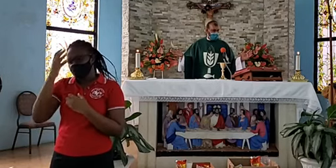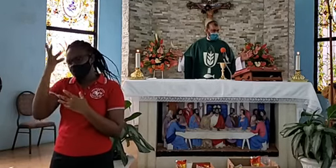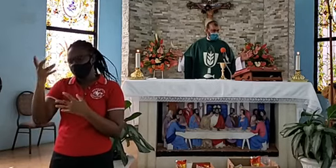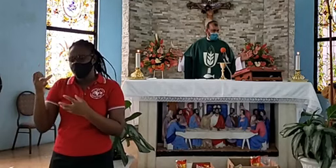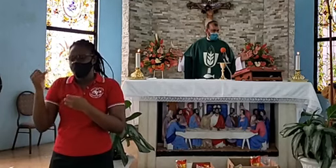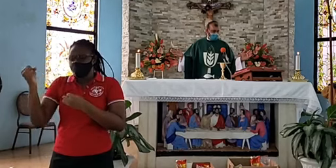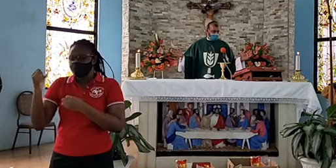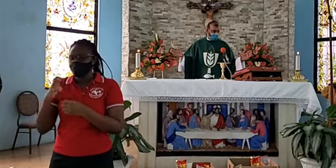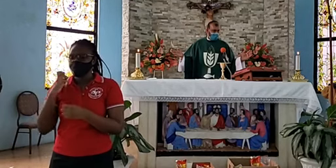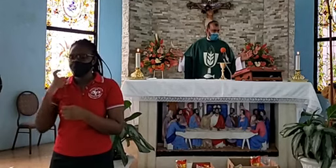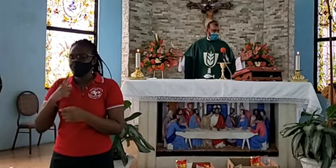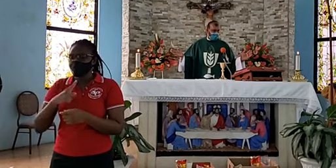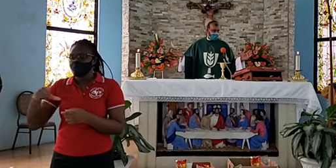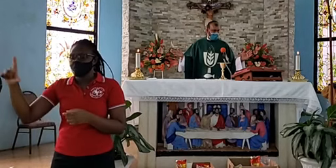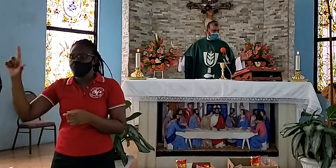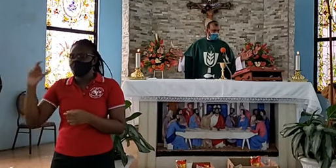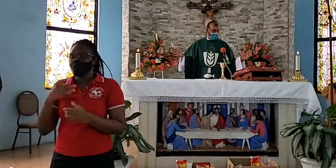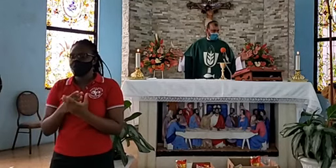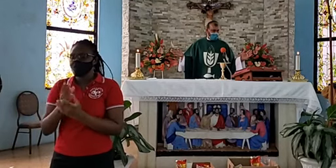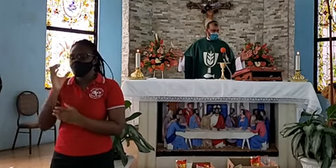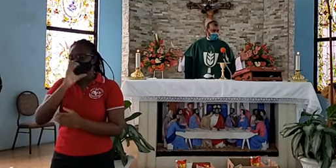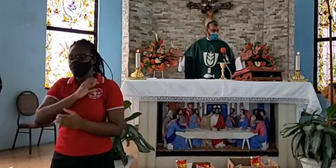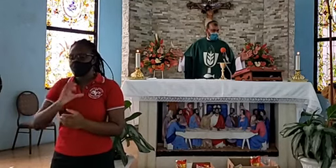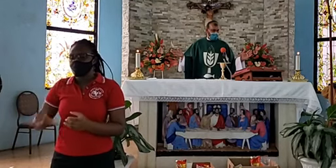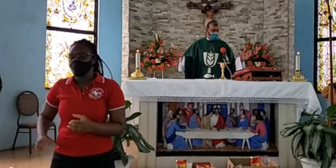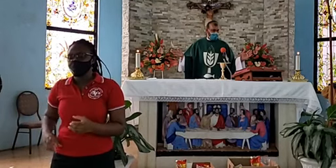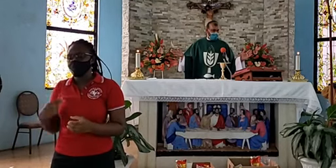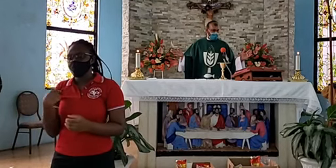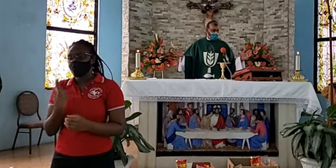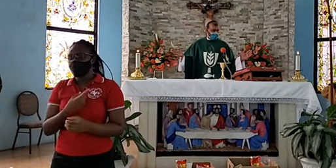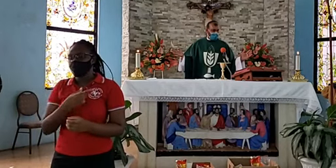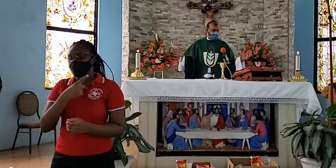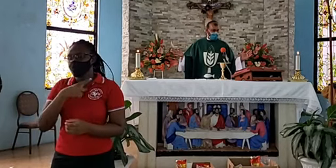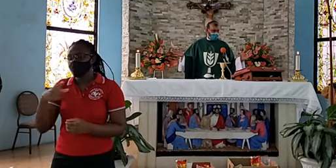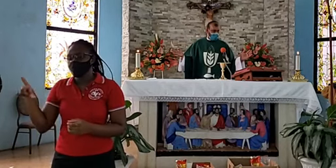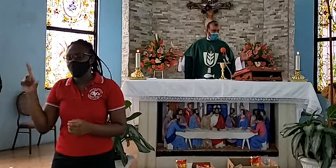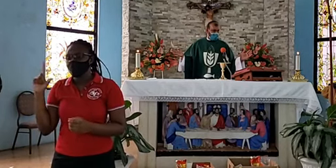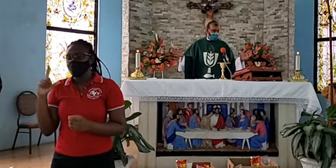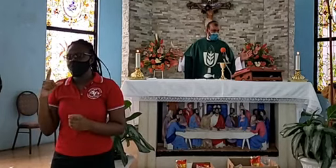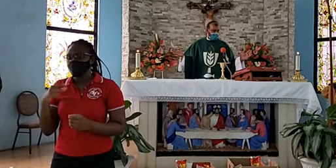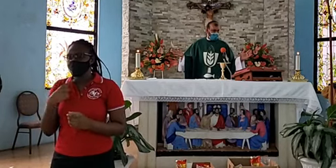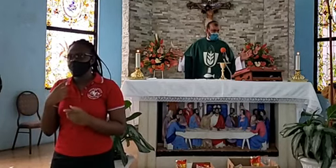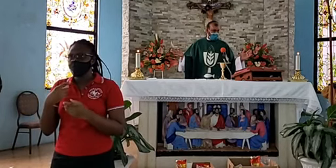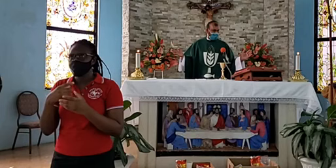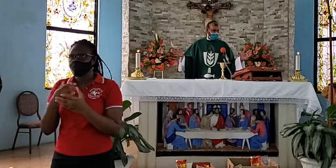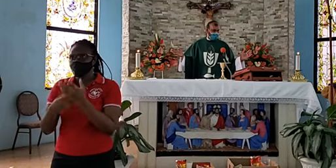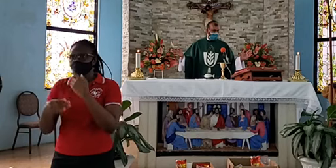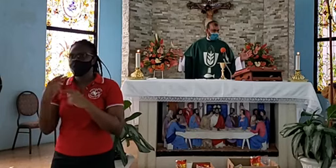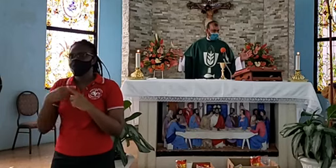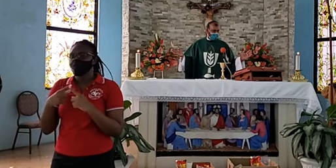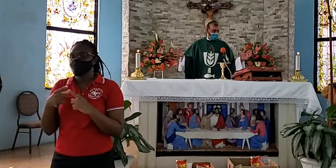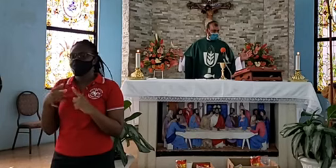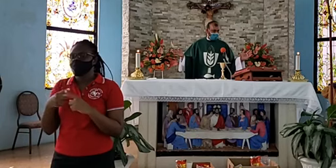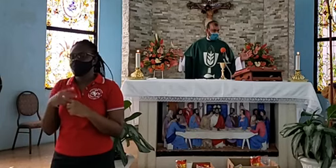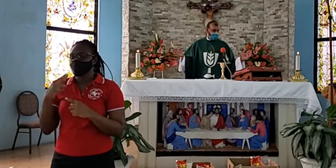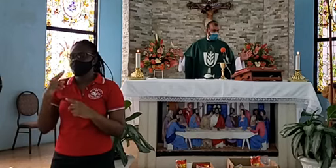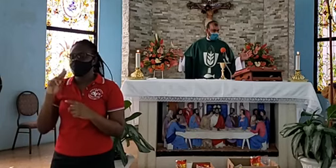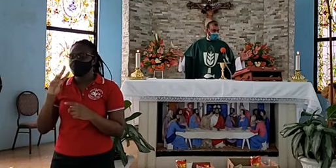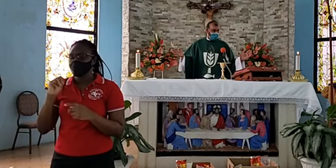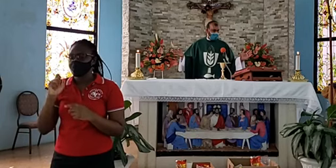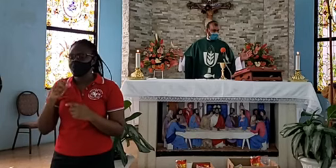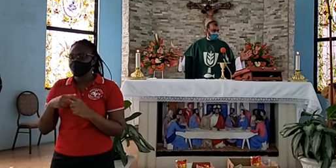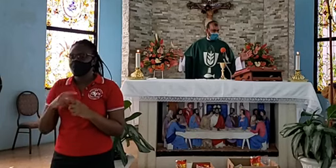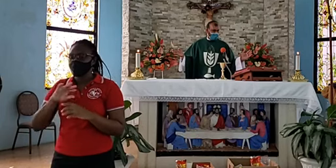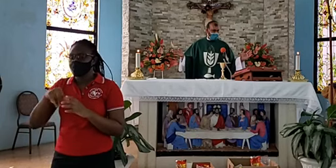through Christ our Lord. For by the Spirit, he brought renewal to humanity for the